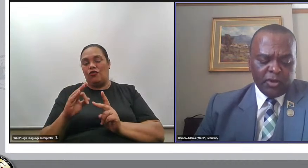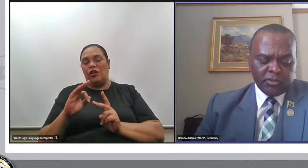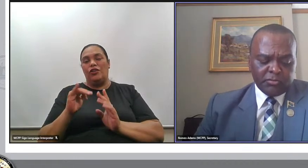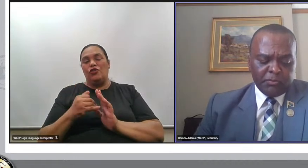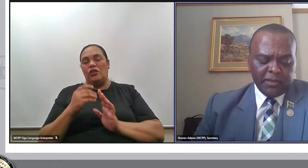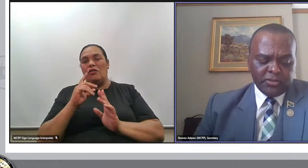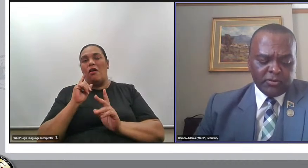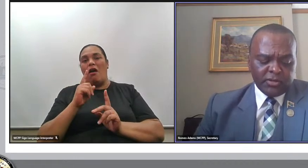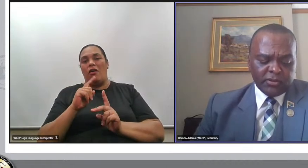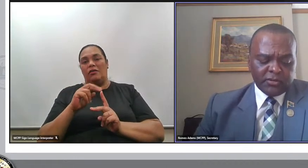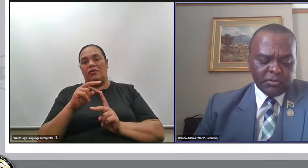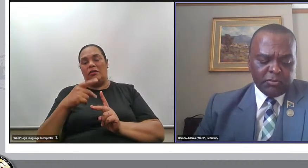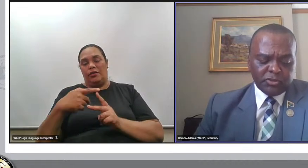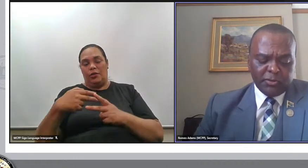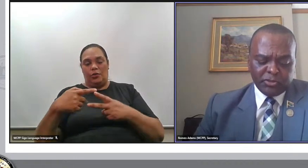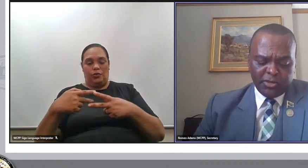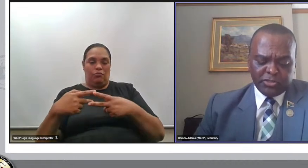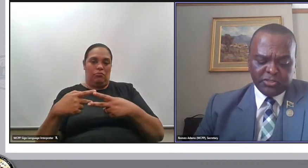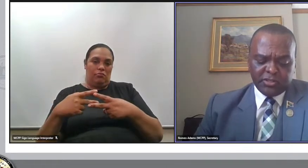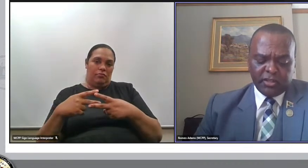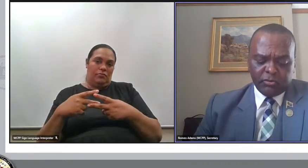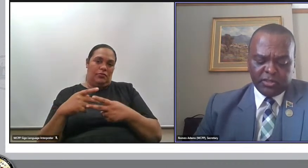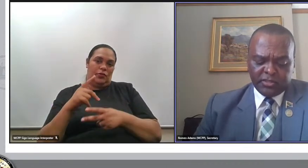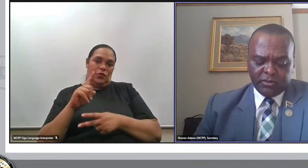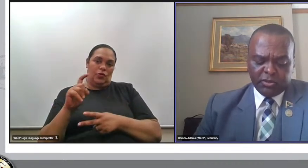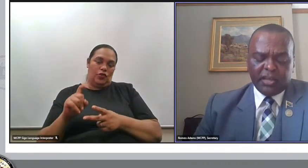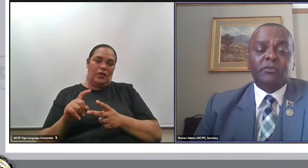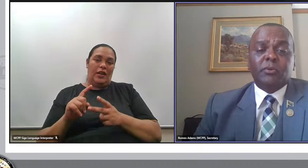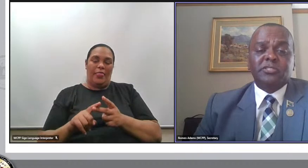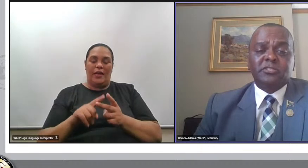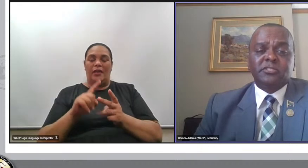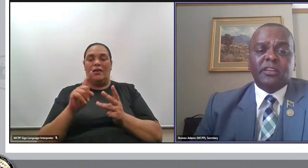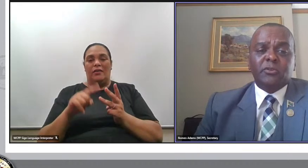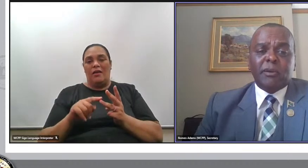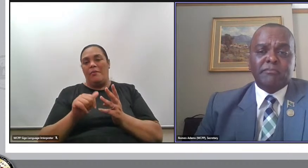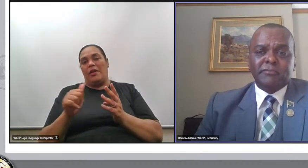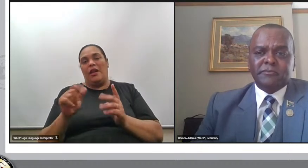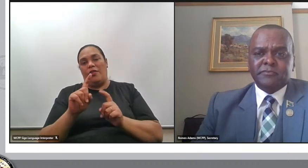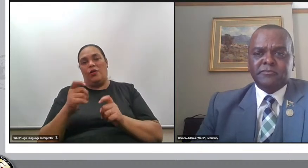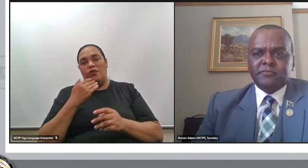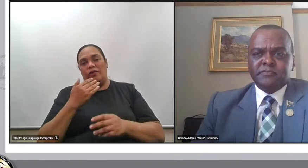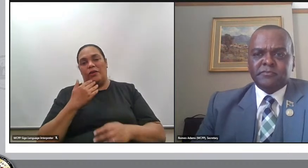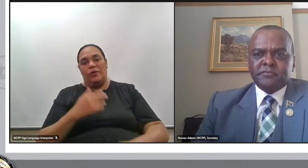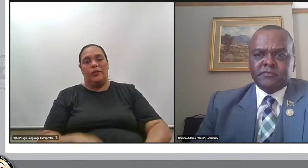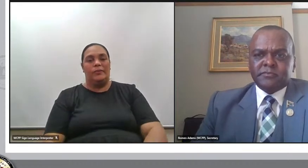to Honourable Plato and Honourable Bosman's questions, and then we'll deal with the other questions. Thank you, ma'am.